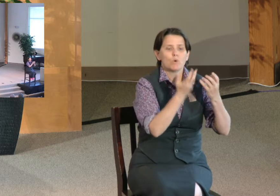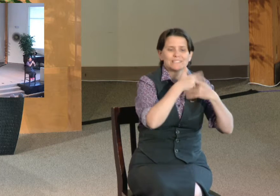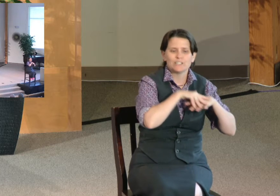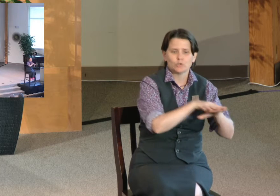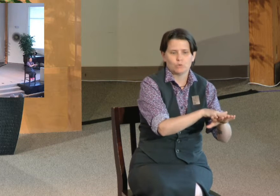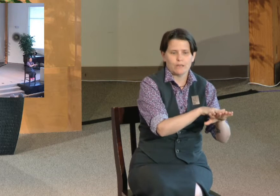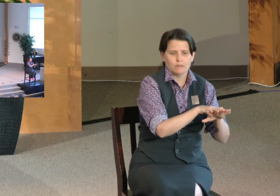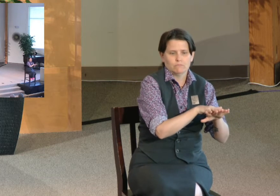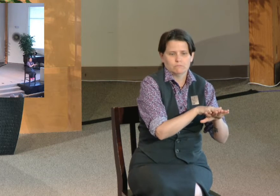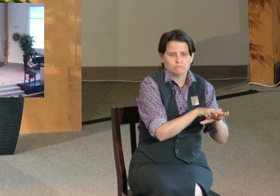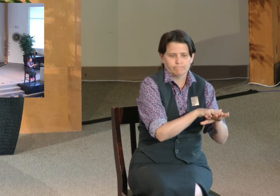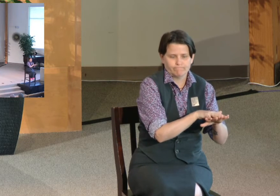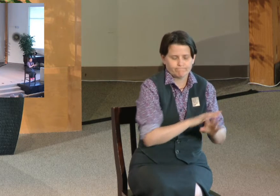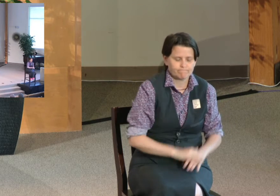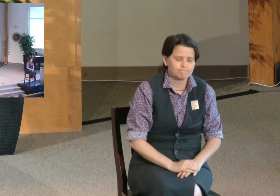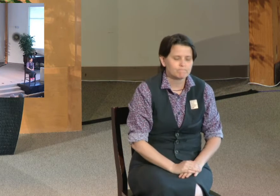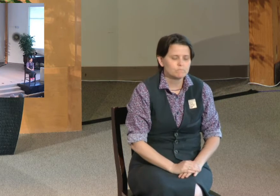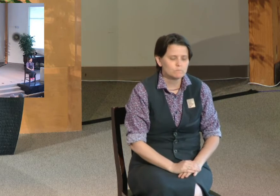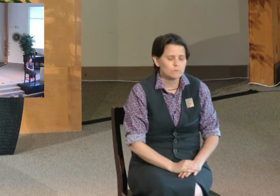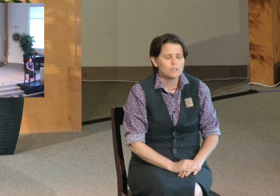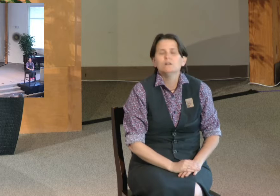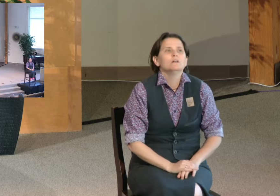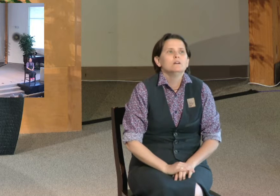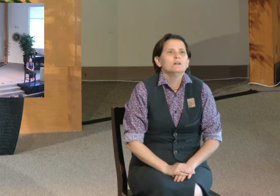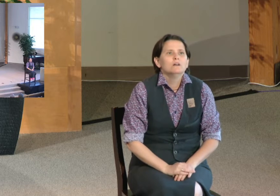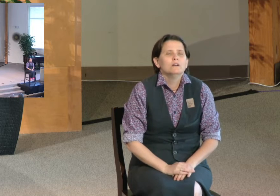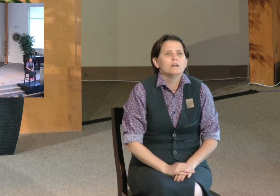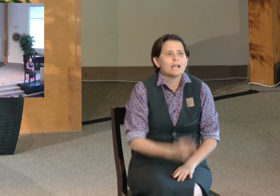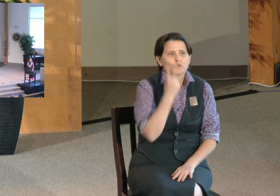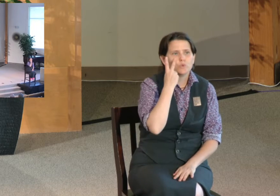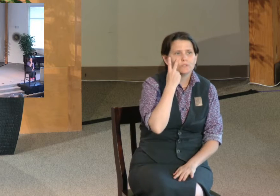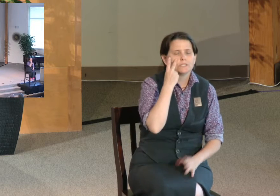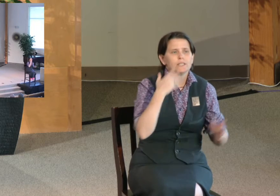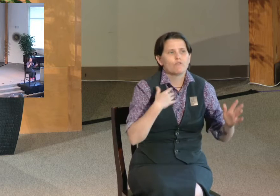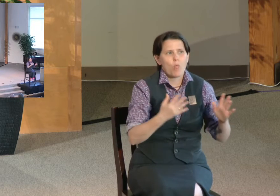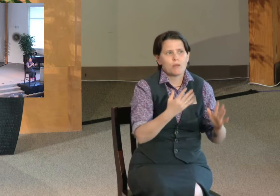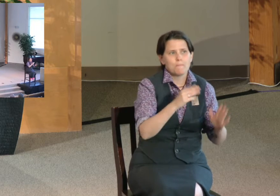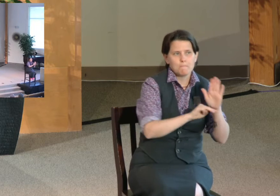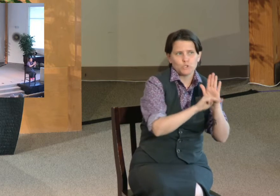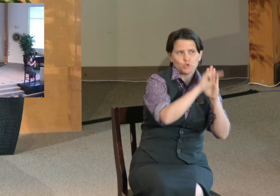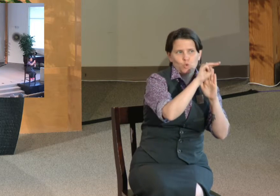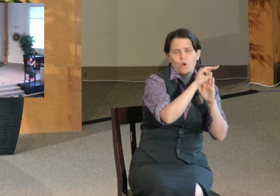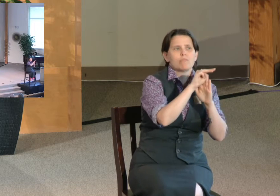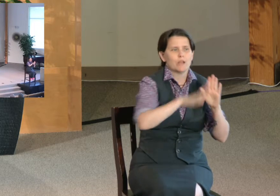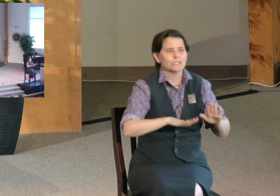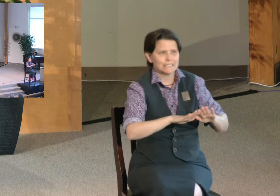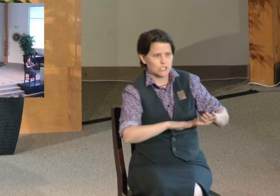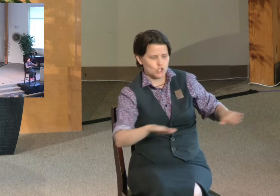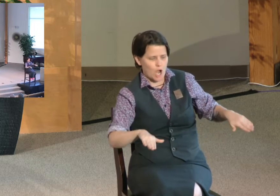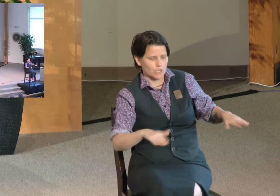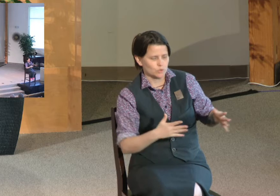that there is a childhood archetype that kind of has a component to it. So you'll see, for example, that the Oedipal child is the